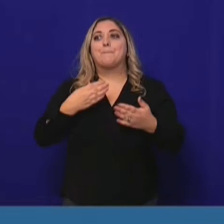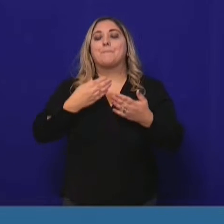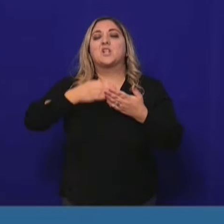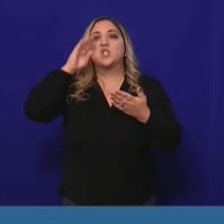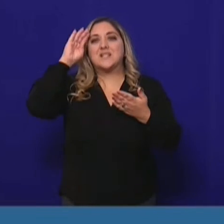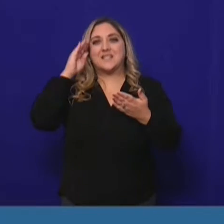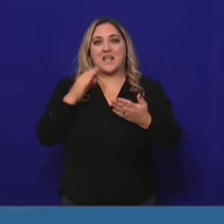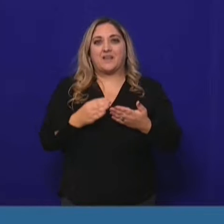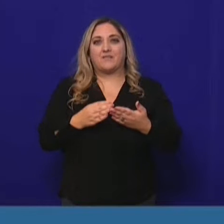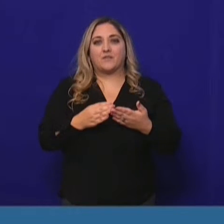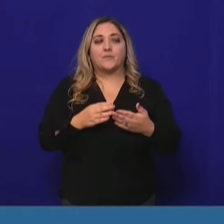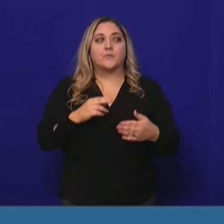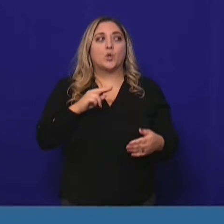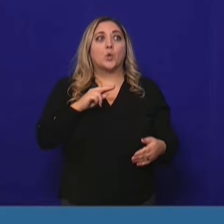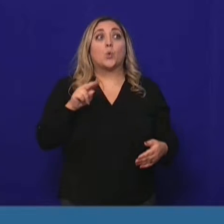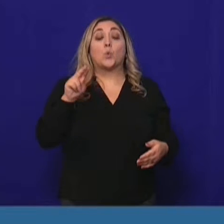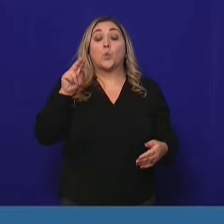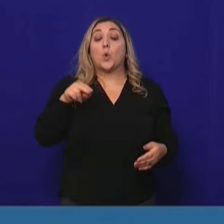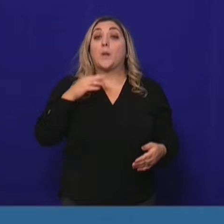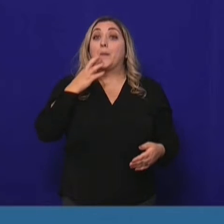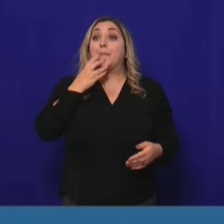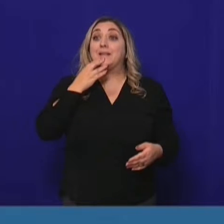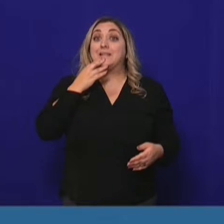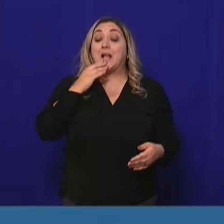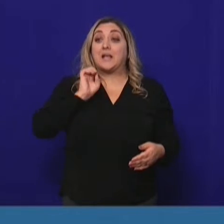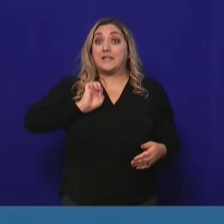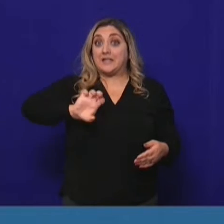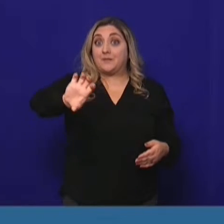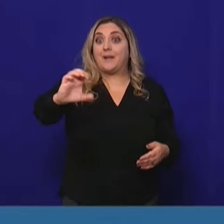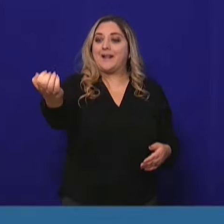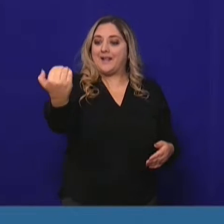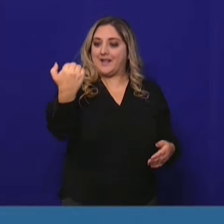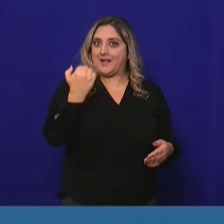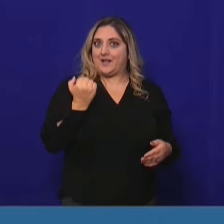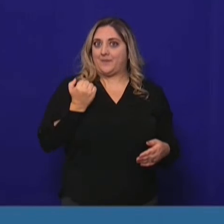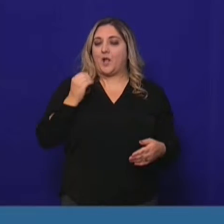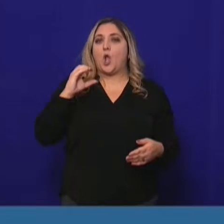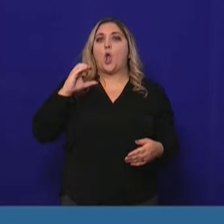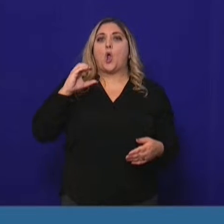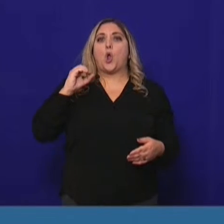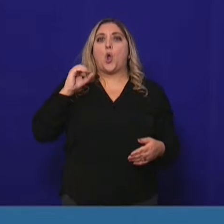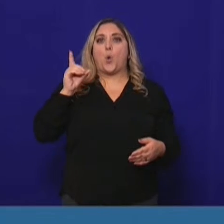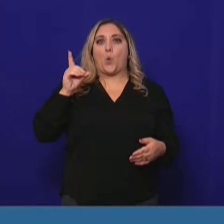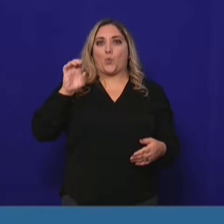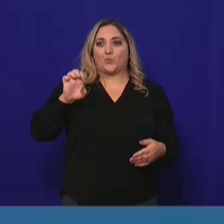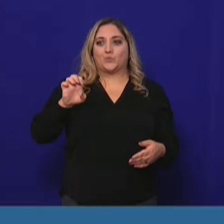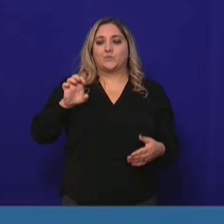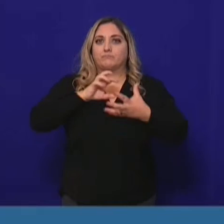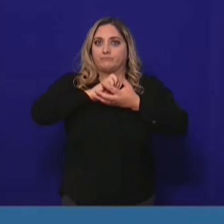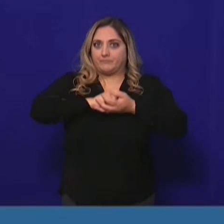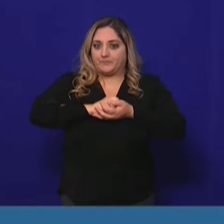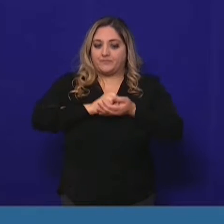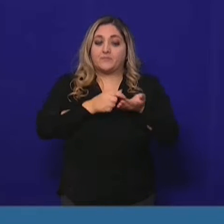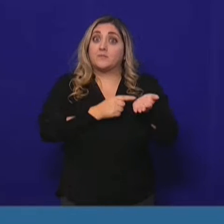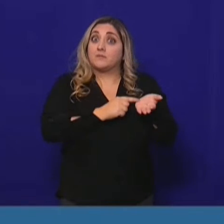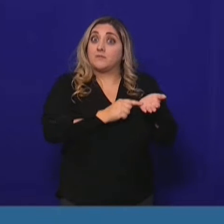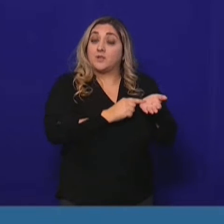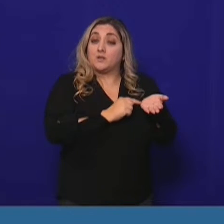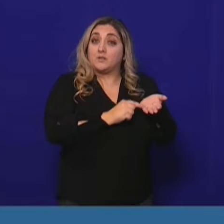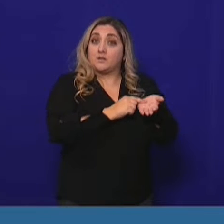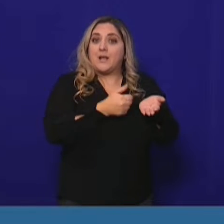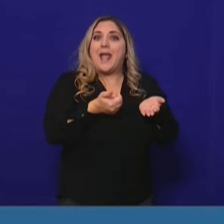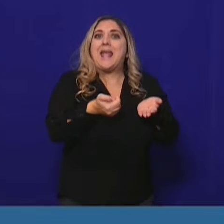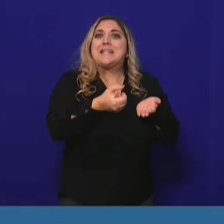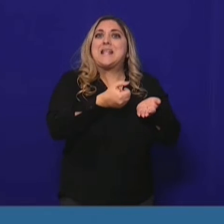security wkoll. U la darba mbagħad dak il-ħin stess tkun qed tirċievi l-code fuq l-email tiegħek, inti iddaħħal dan il-code,